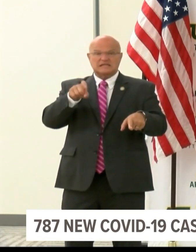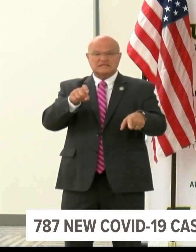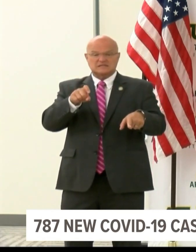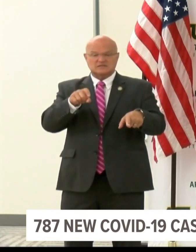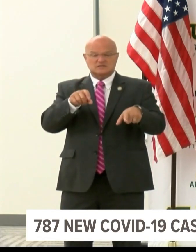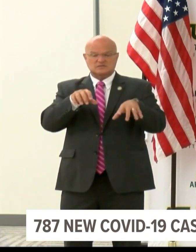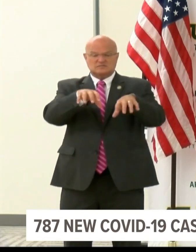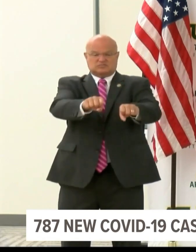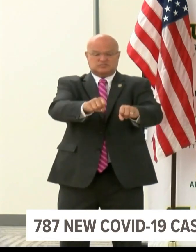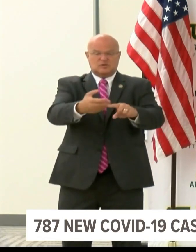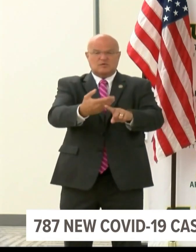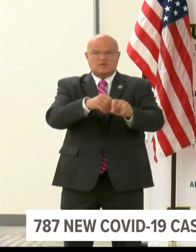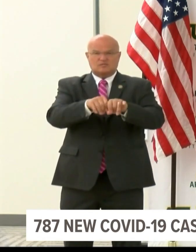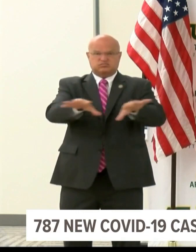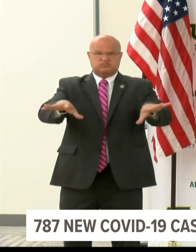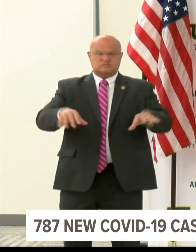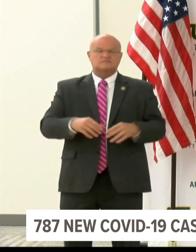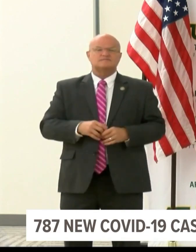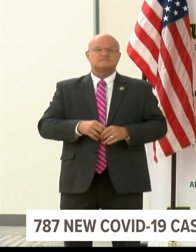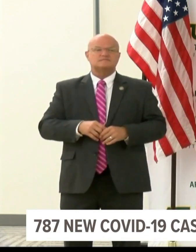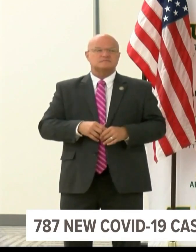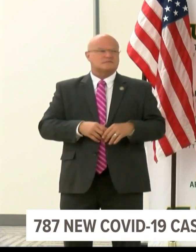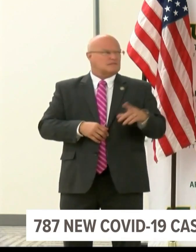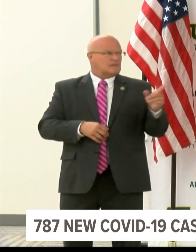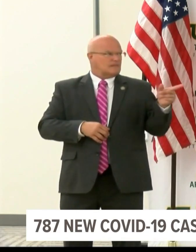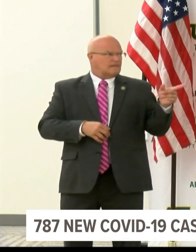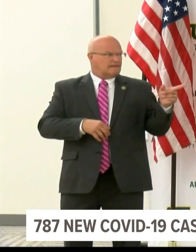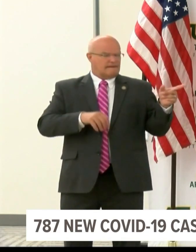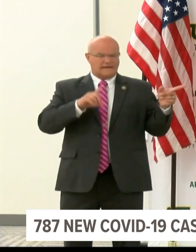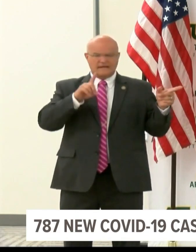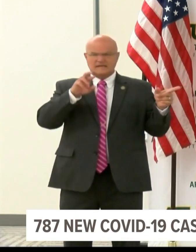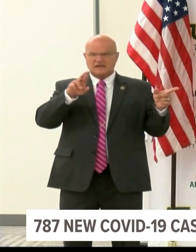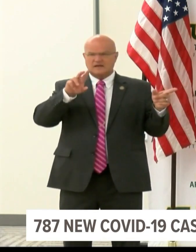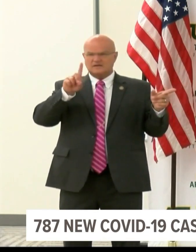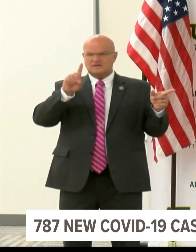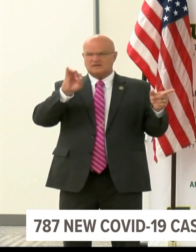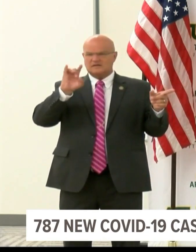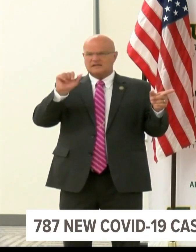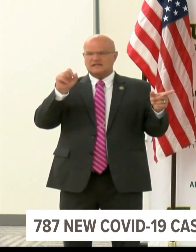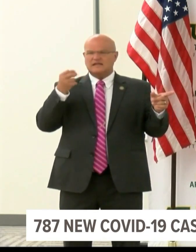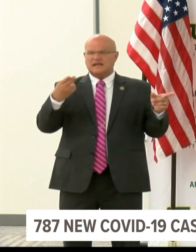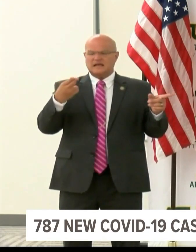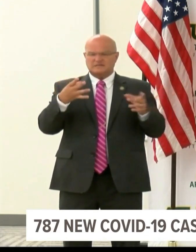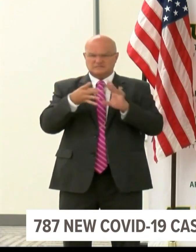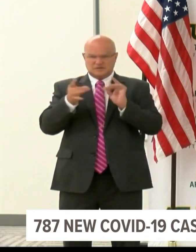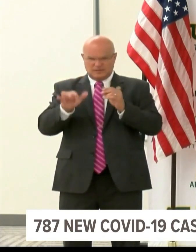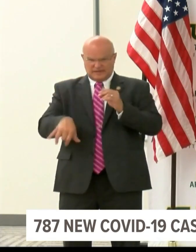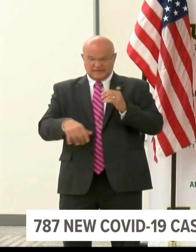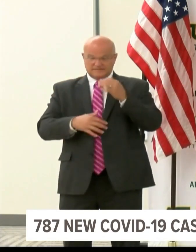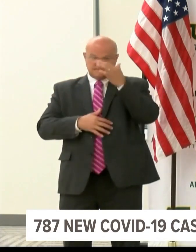attack this before it gets out of hand? Dr. Dillahay, do you want to address that?